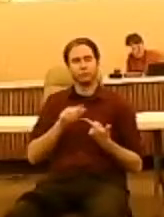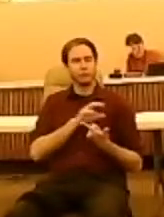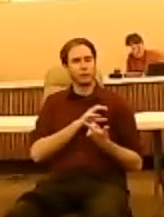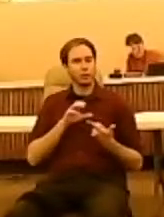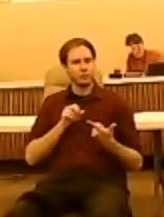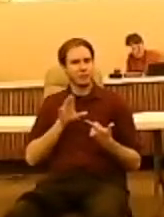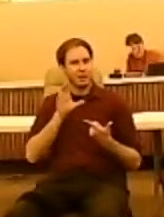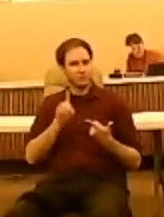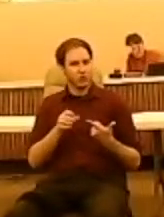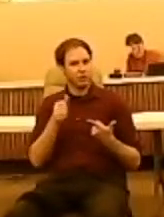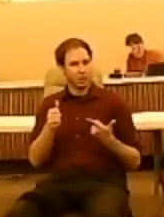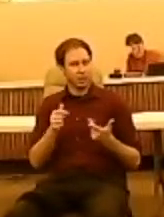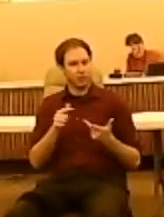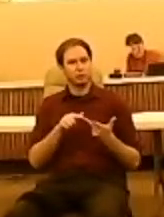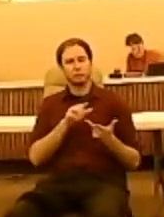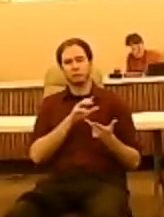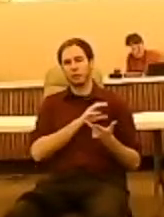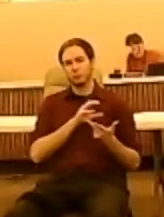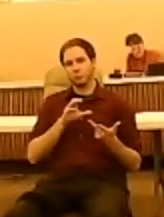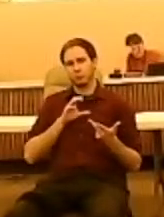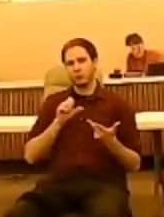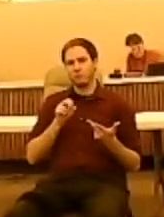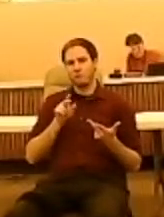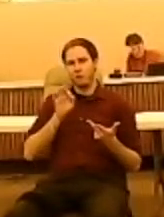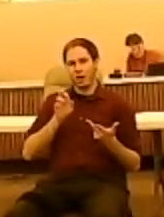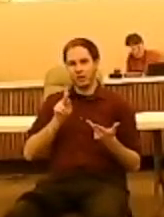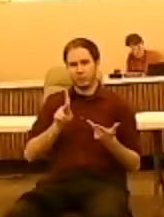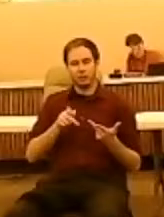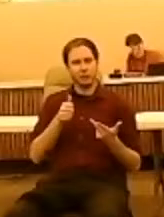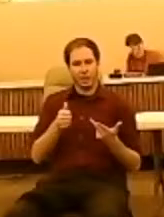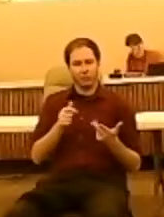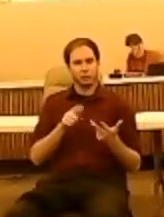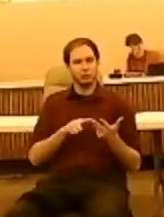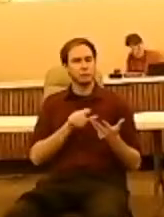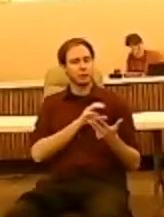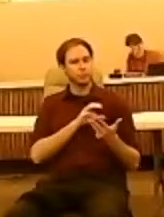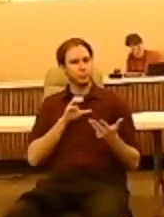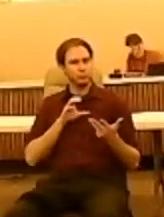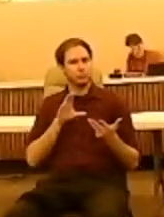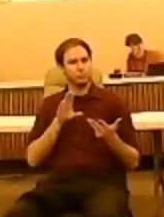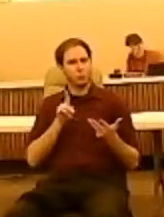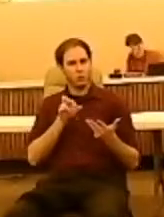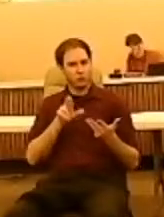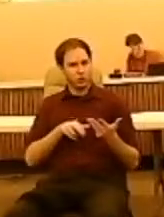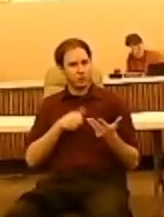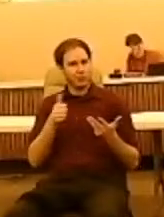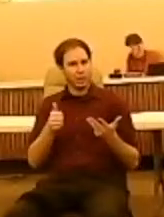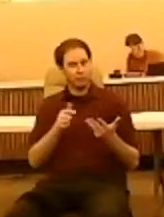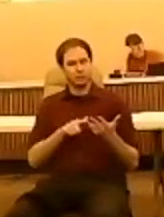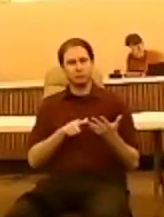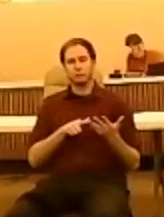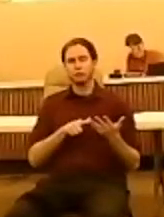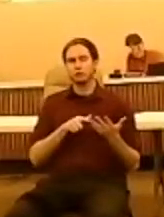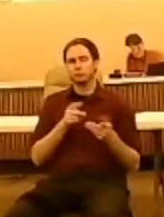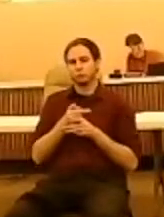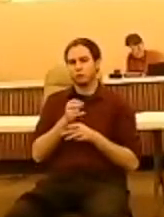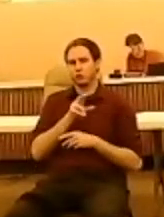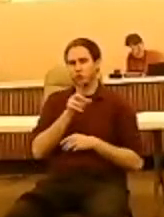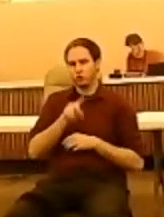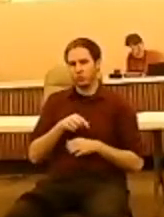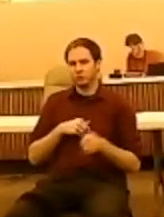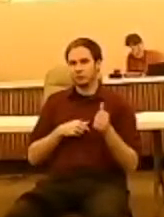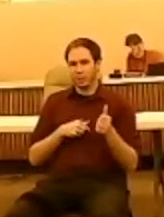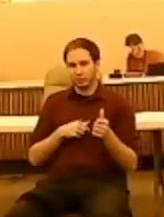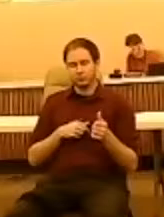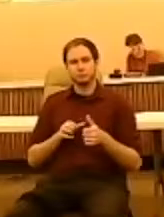Councilmember Stafford, Aye. Councilmember Safranek, Aye. Councilmember Bolsner, Supervisor Schultz.